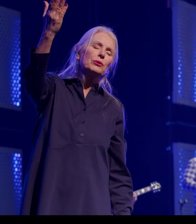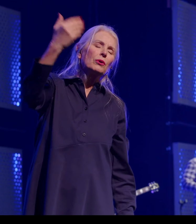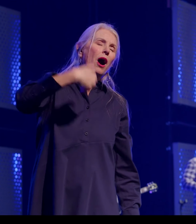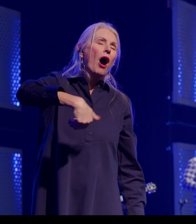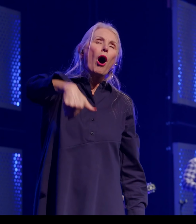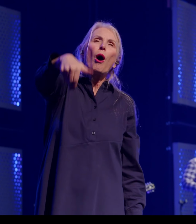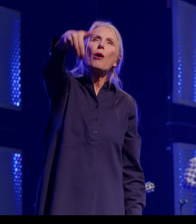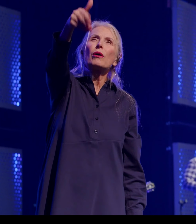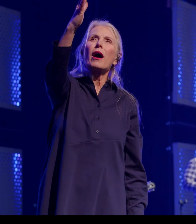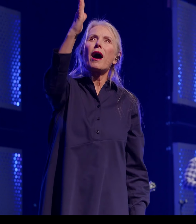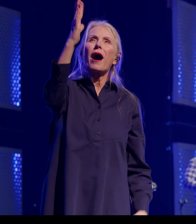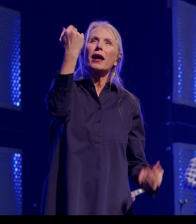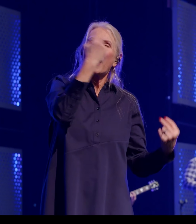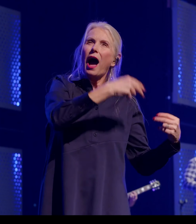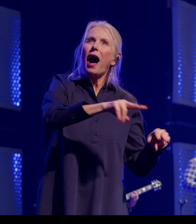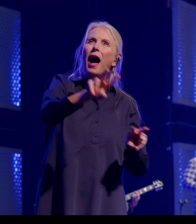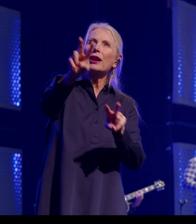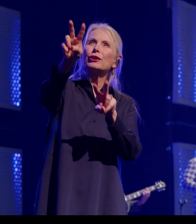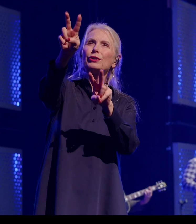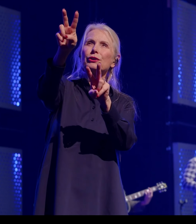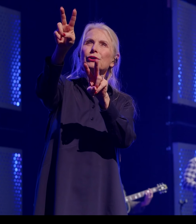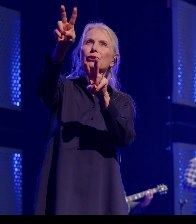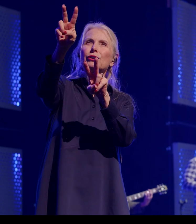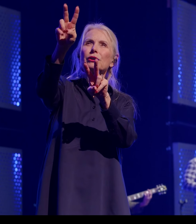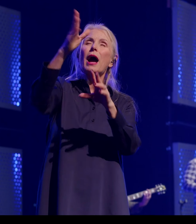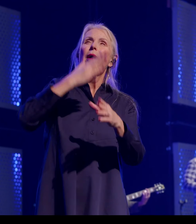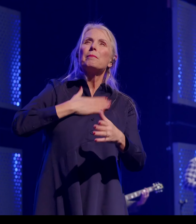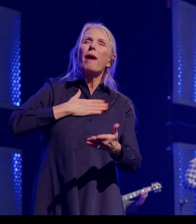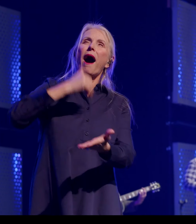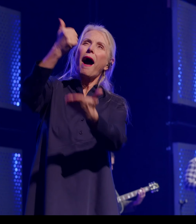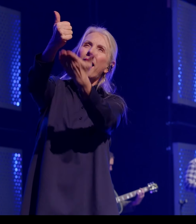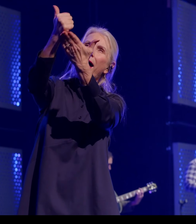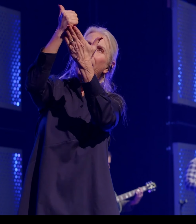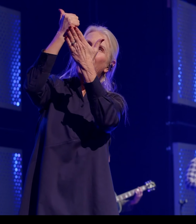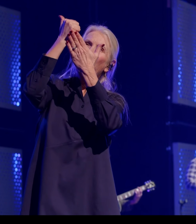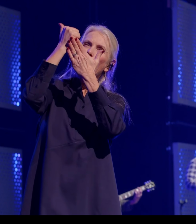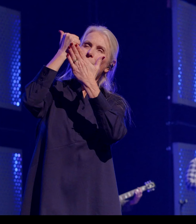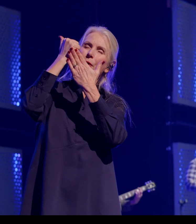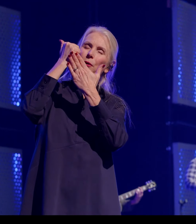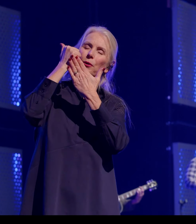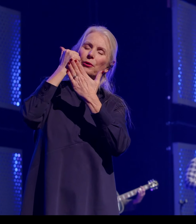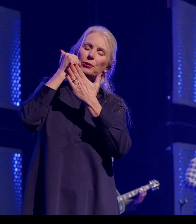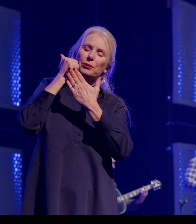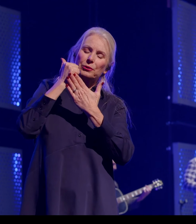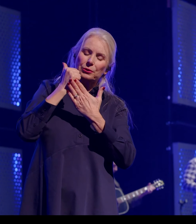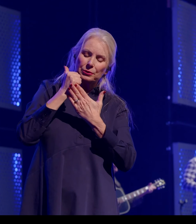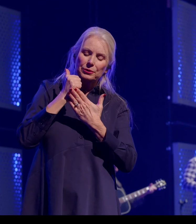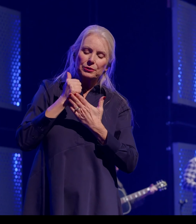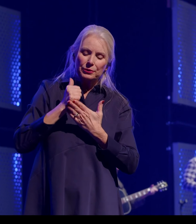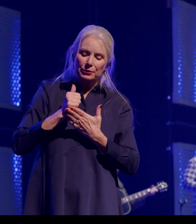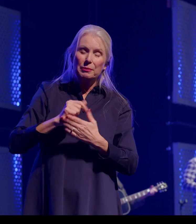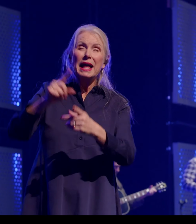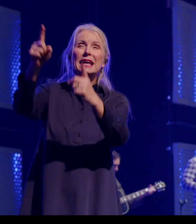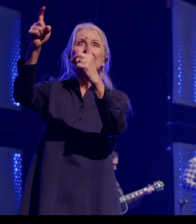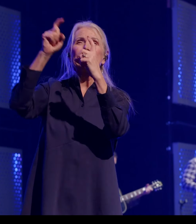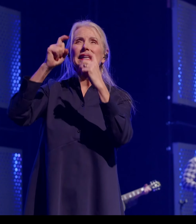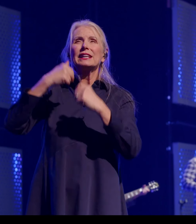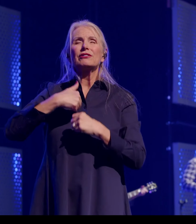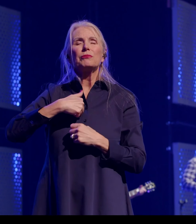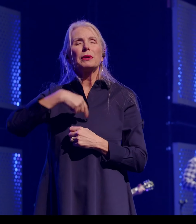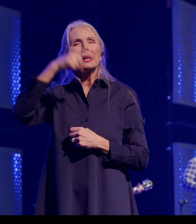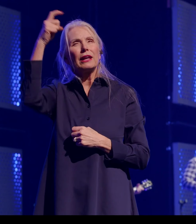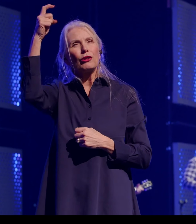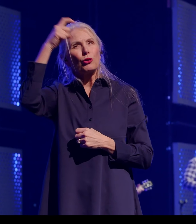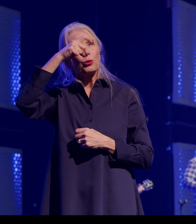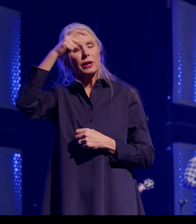to you, 'cause you're where my help comes from. Give me